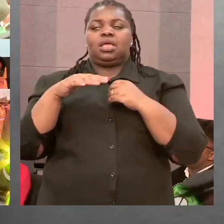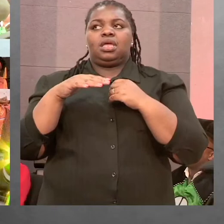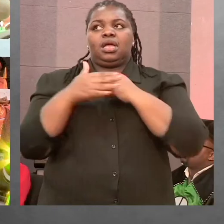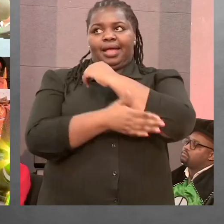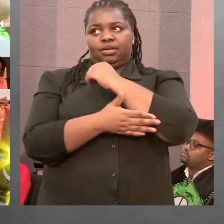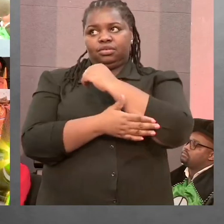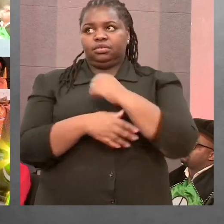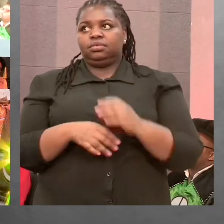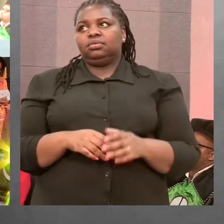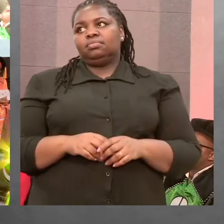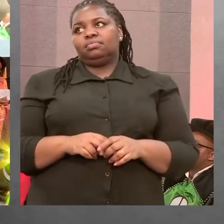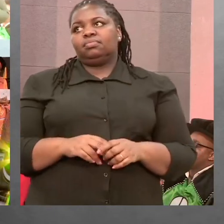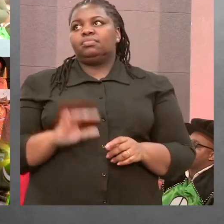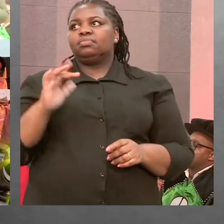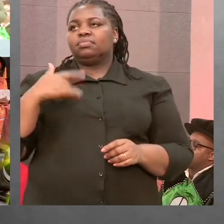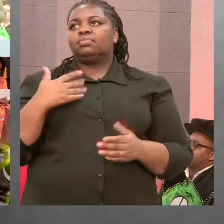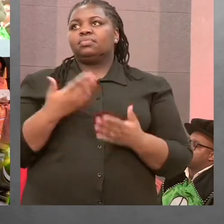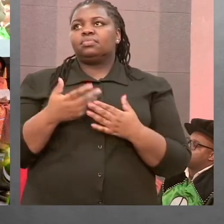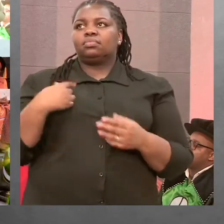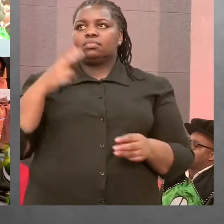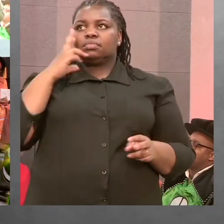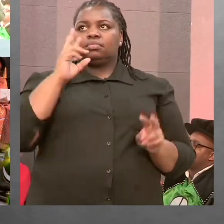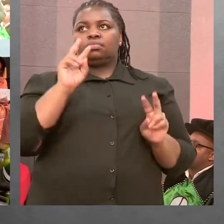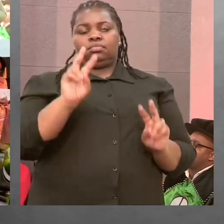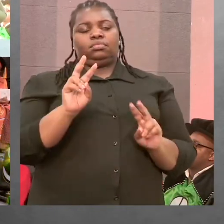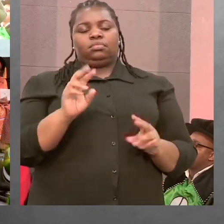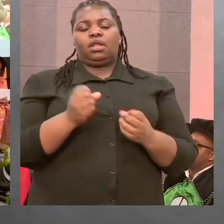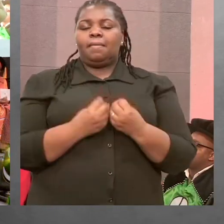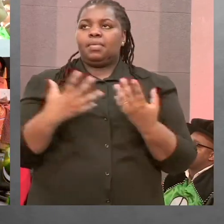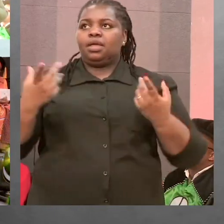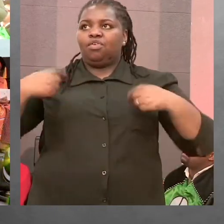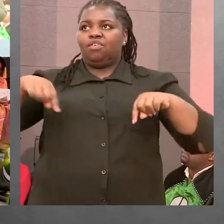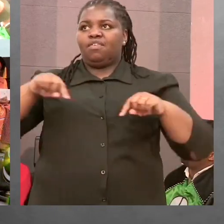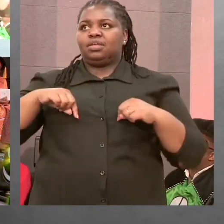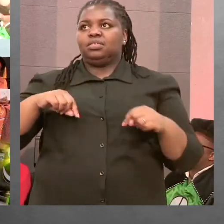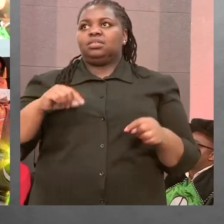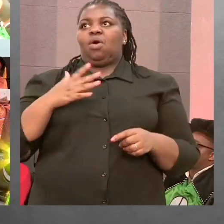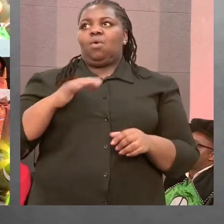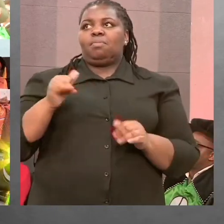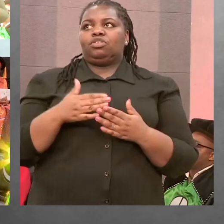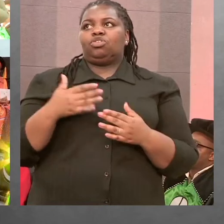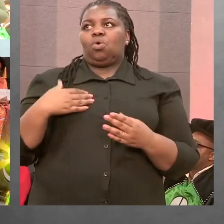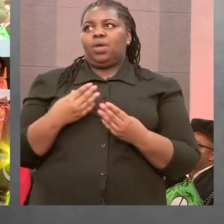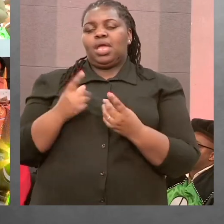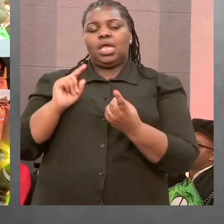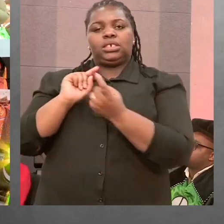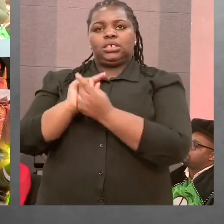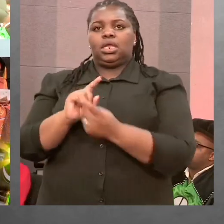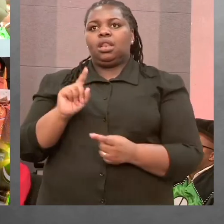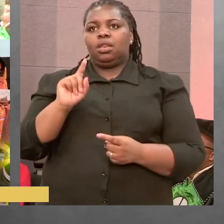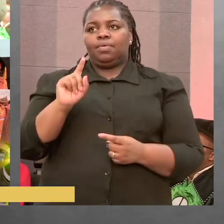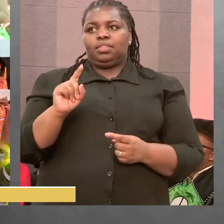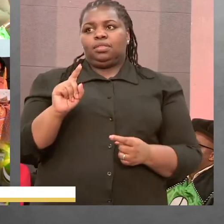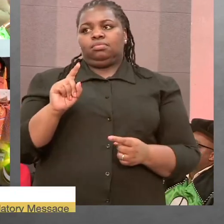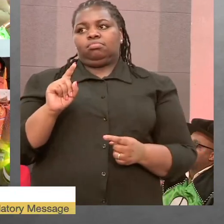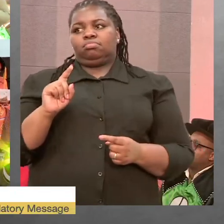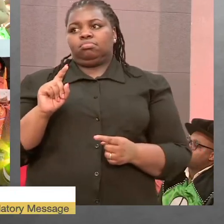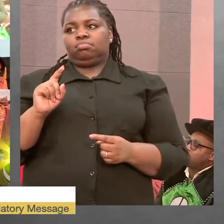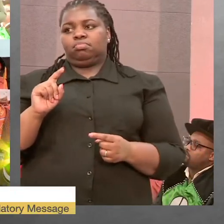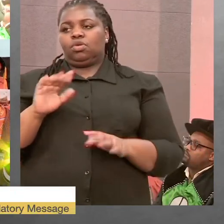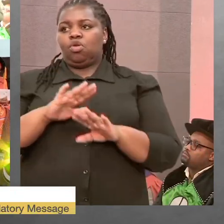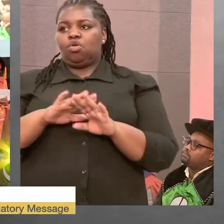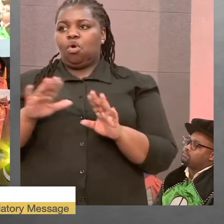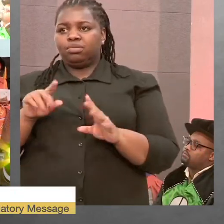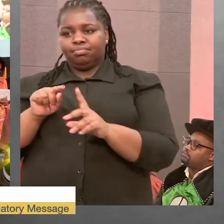And I could make an observation that many of us want to deal with the manifestations and not